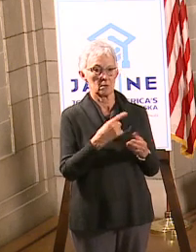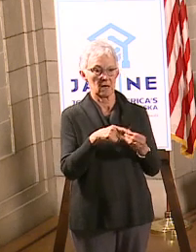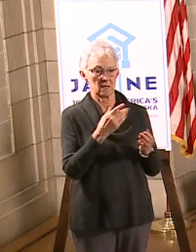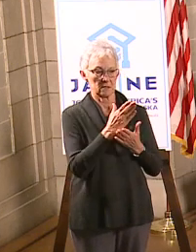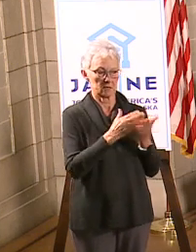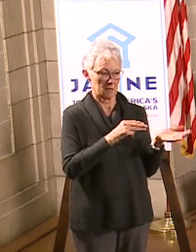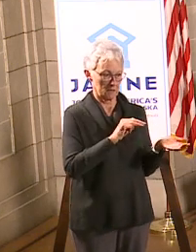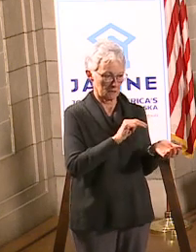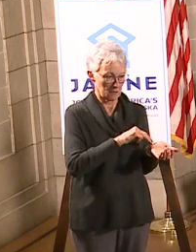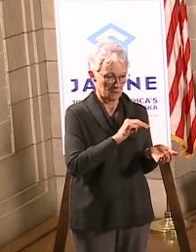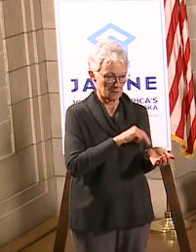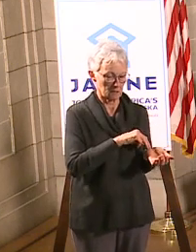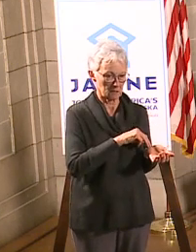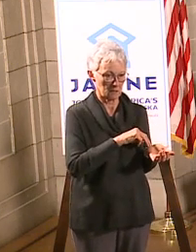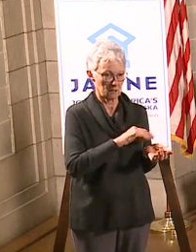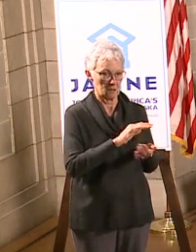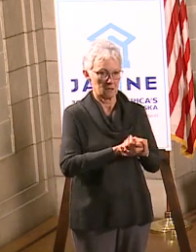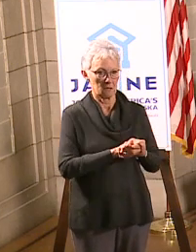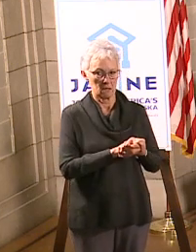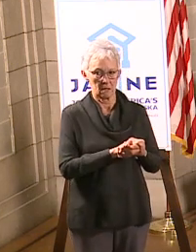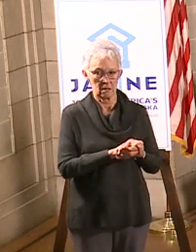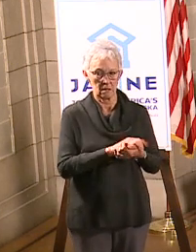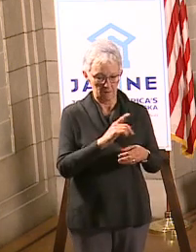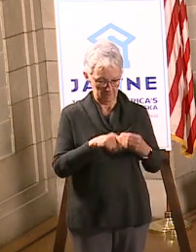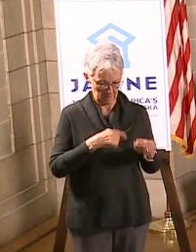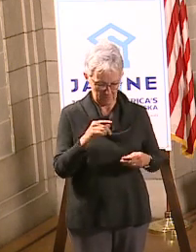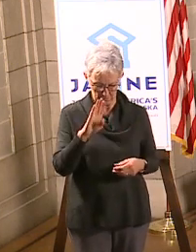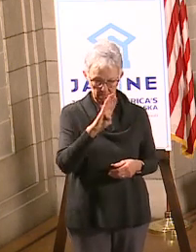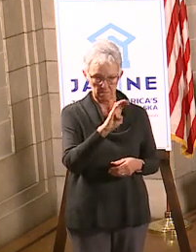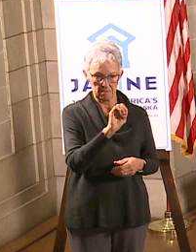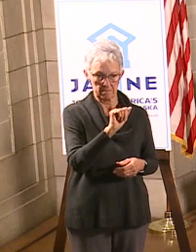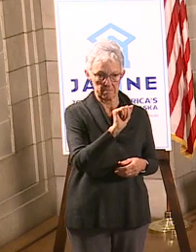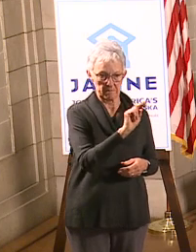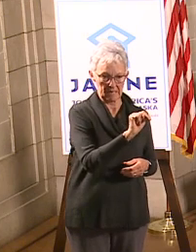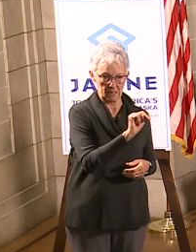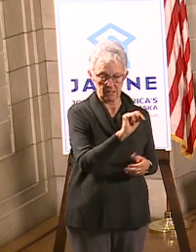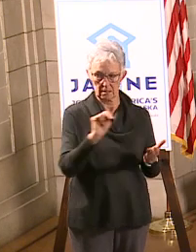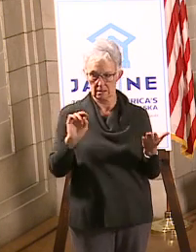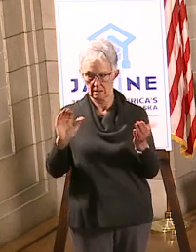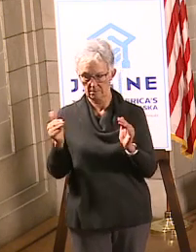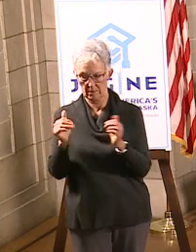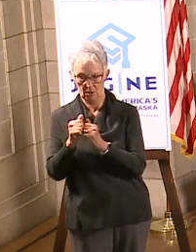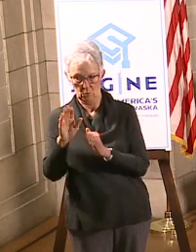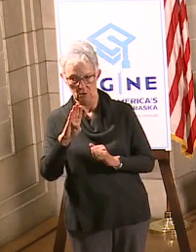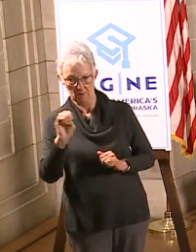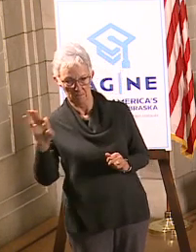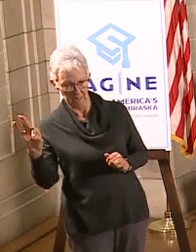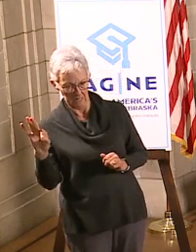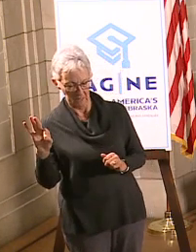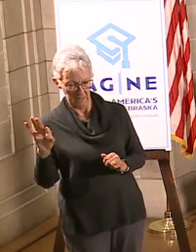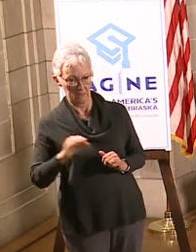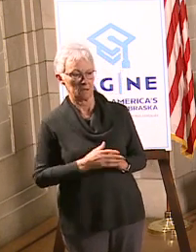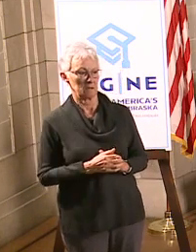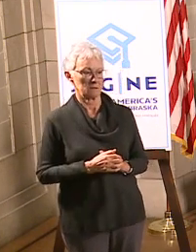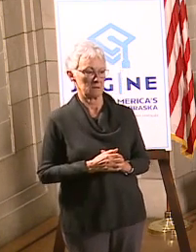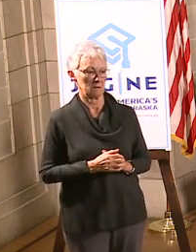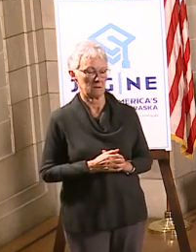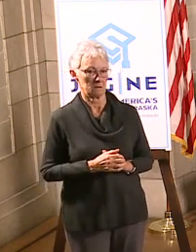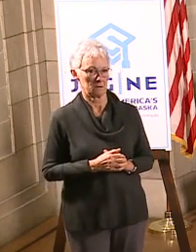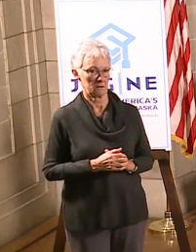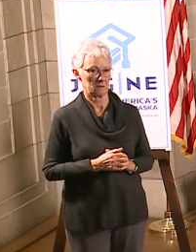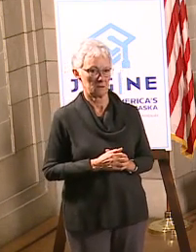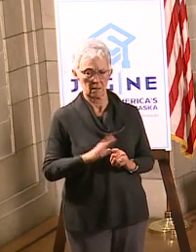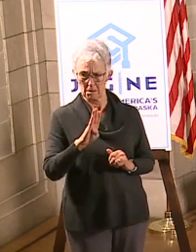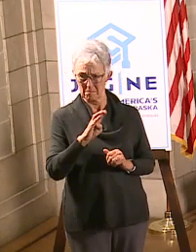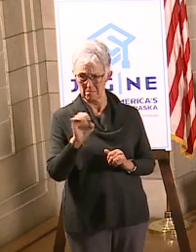talking about beans over beef, and just wanted to comment on that there isn't a more nutritional food